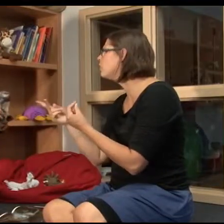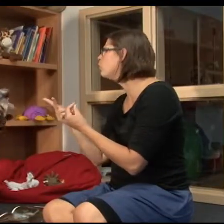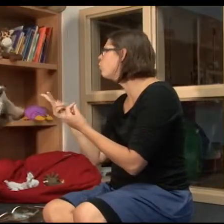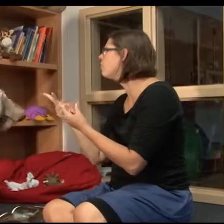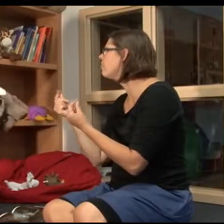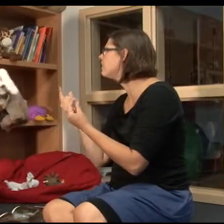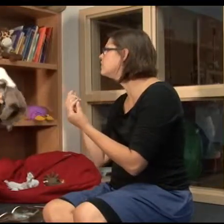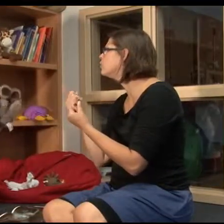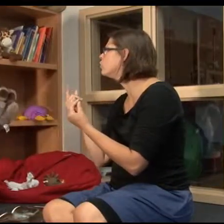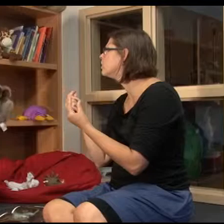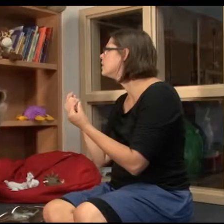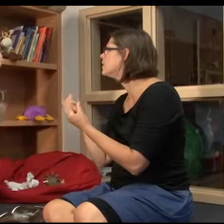What are those wolves doing?